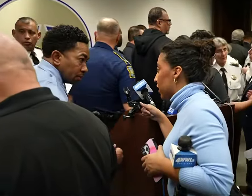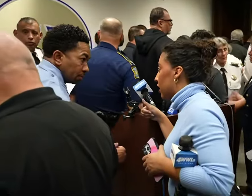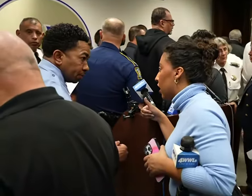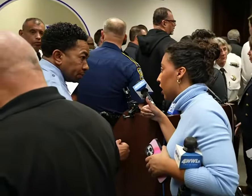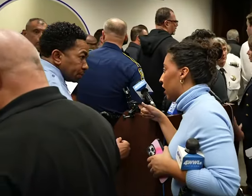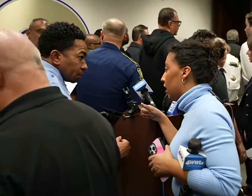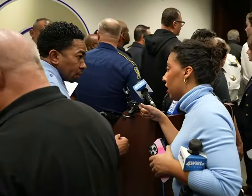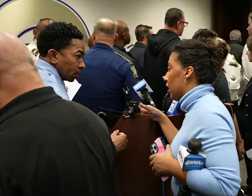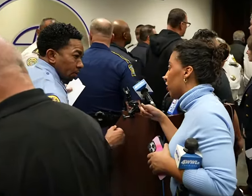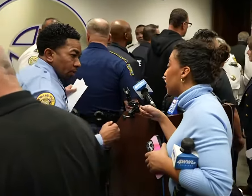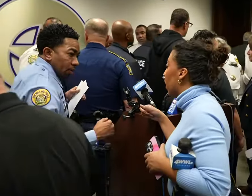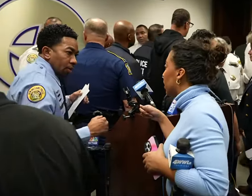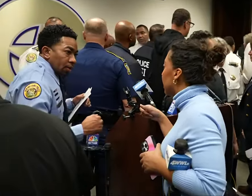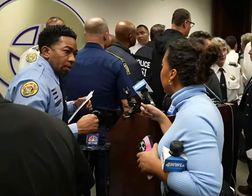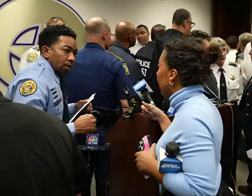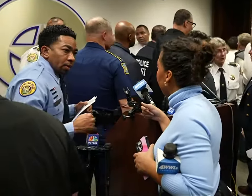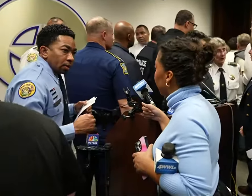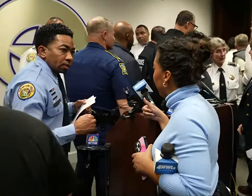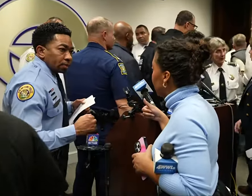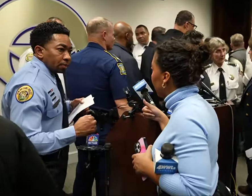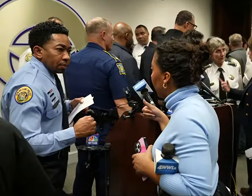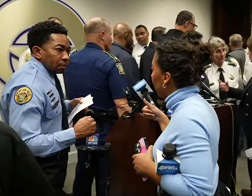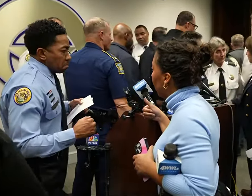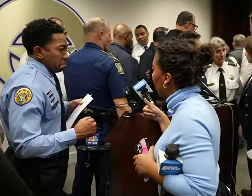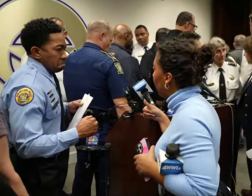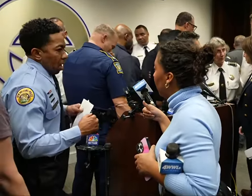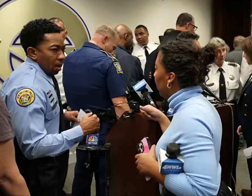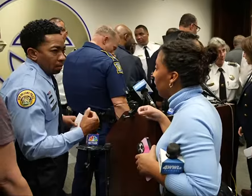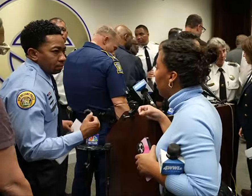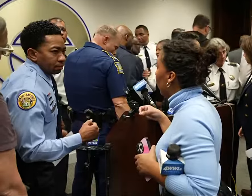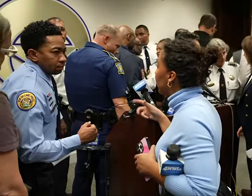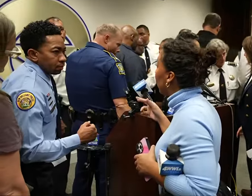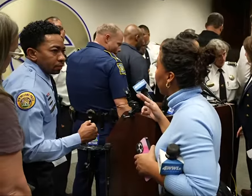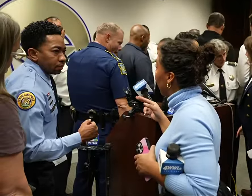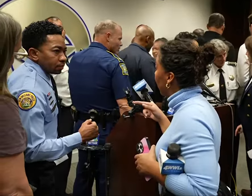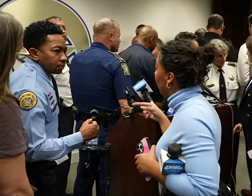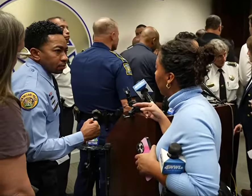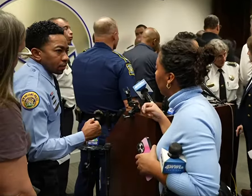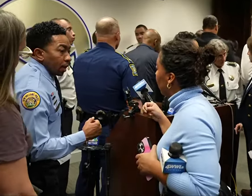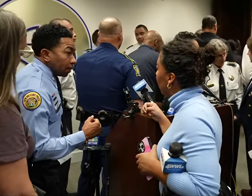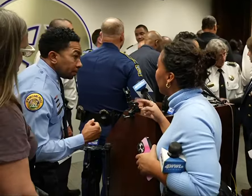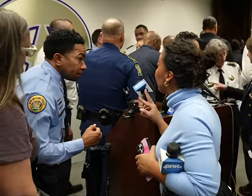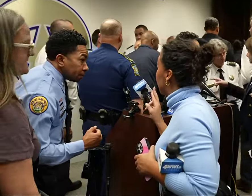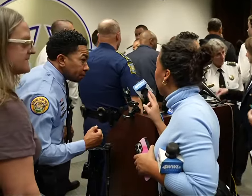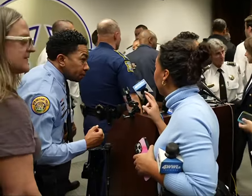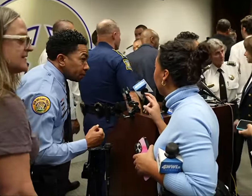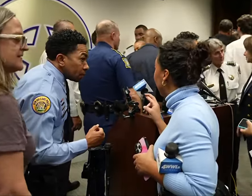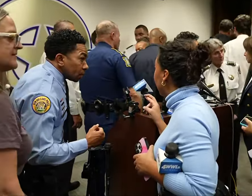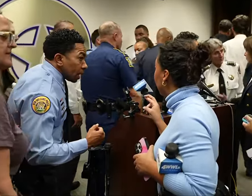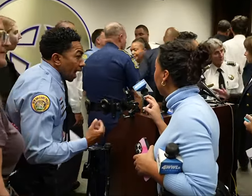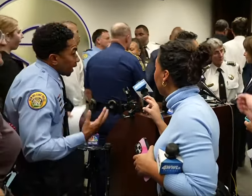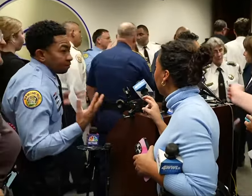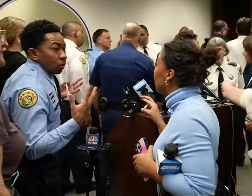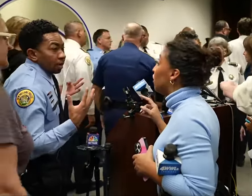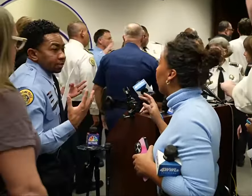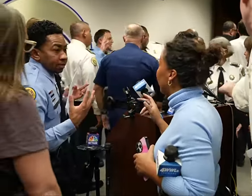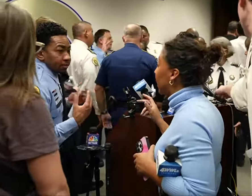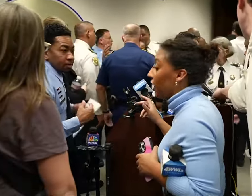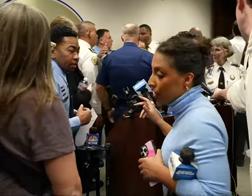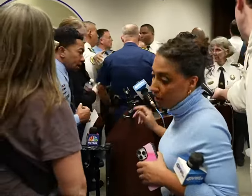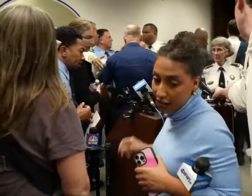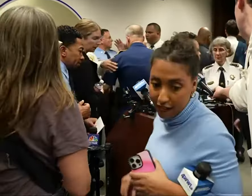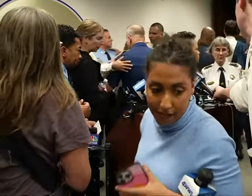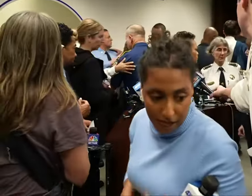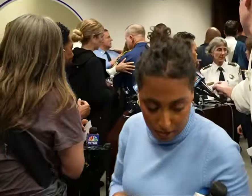Amanda Street response, is there any information on that? No? Do you know if it's related? I have No